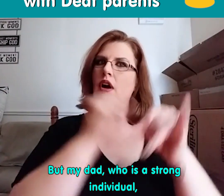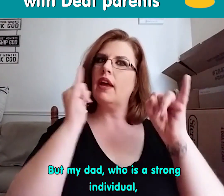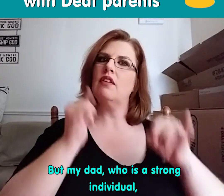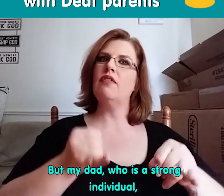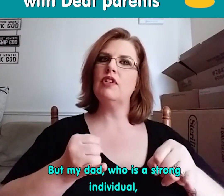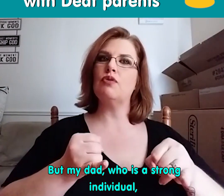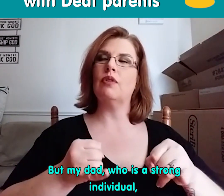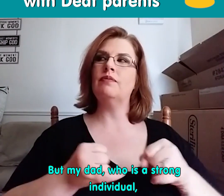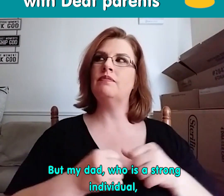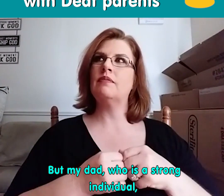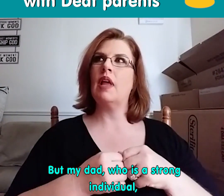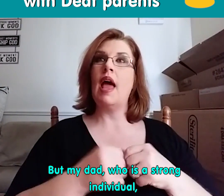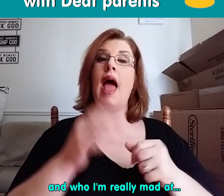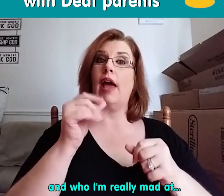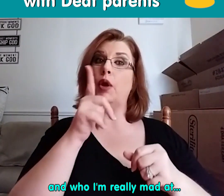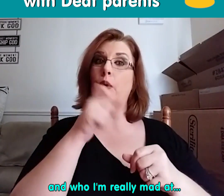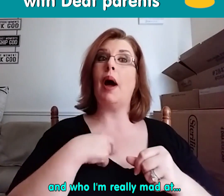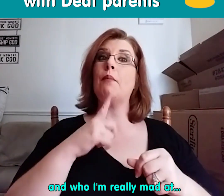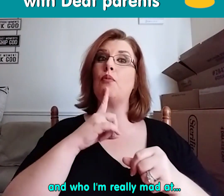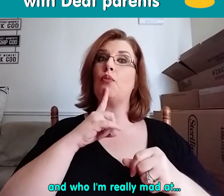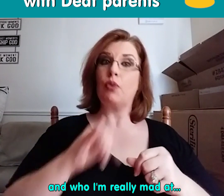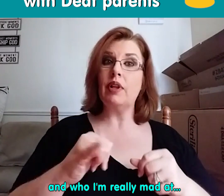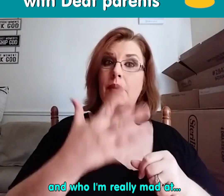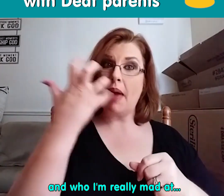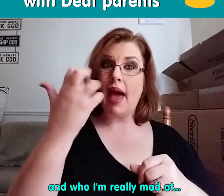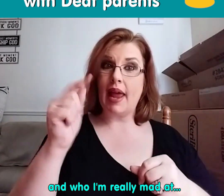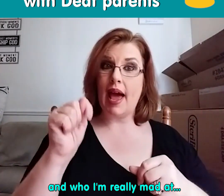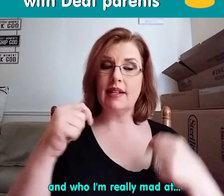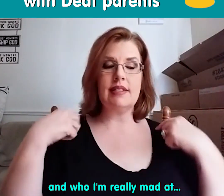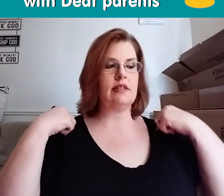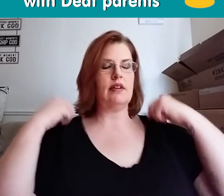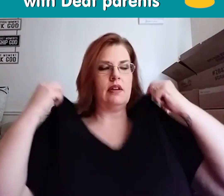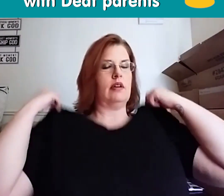strong individual and who I'm really mad at,